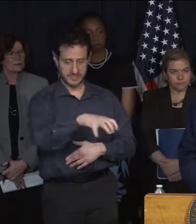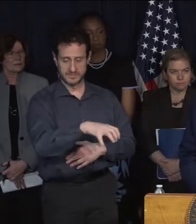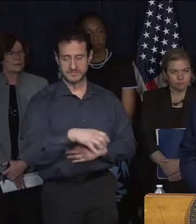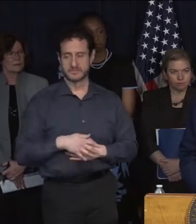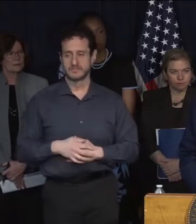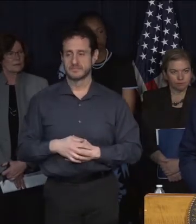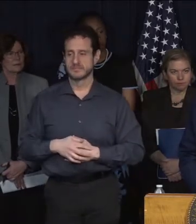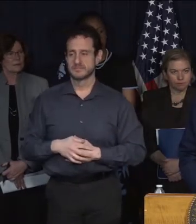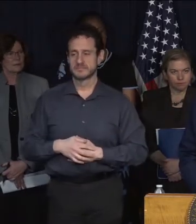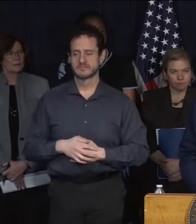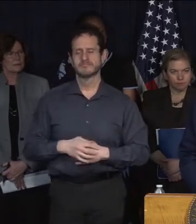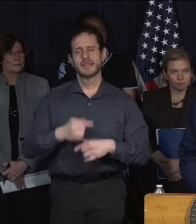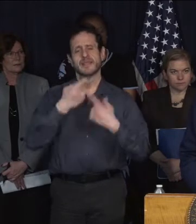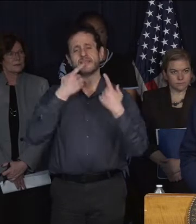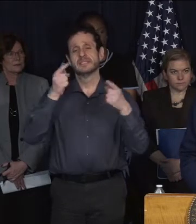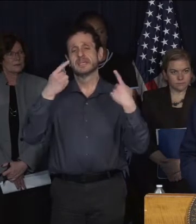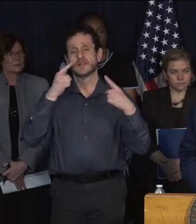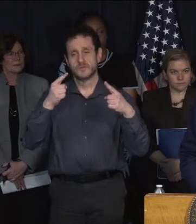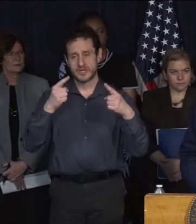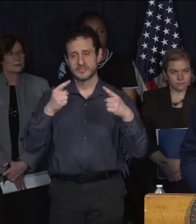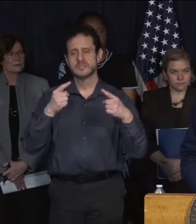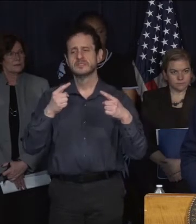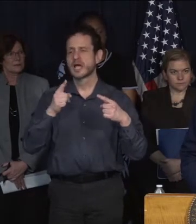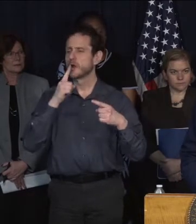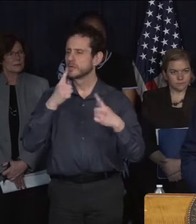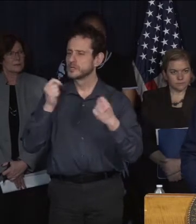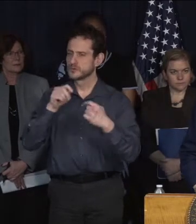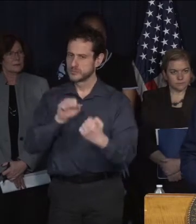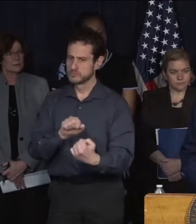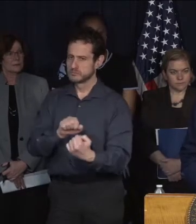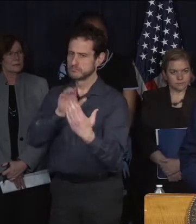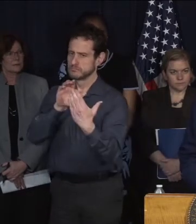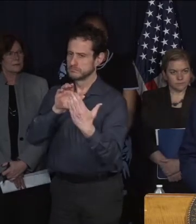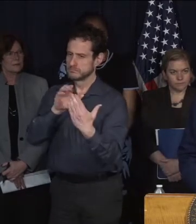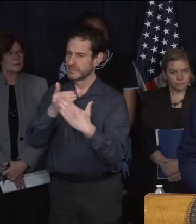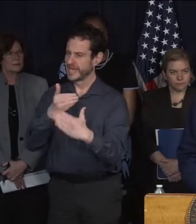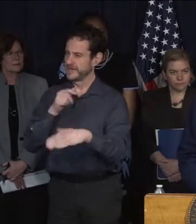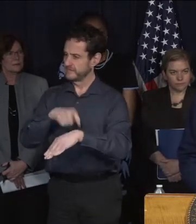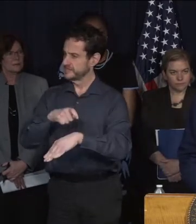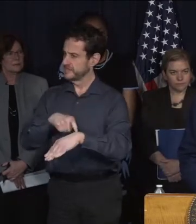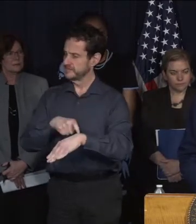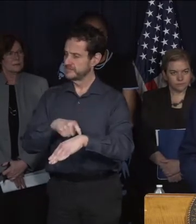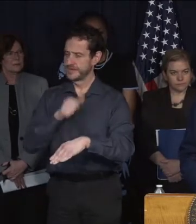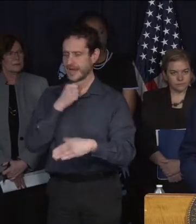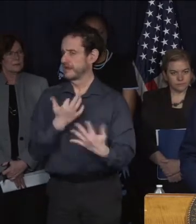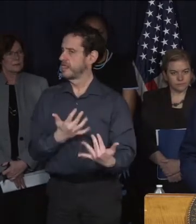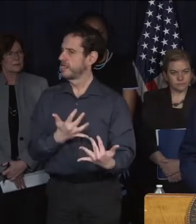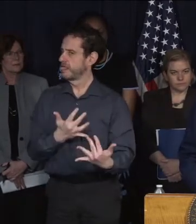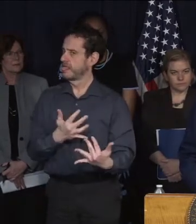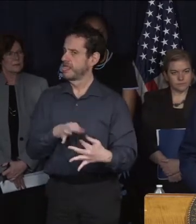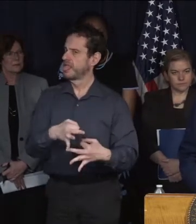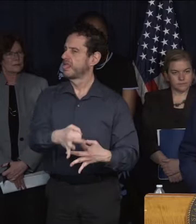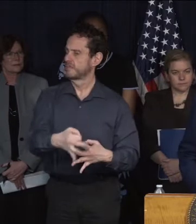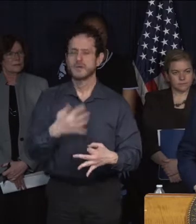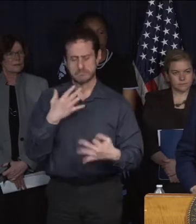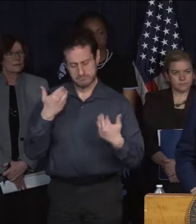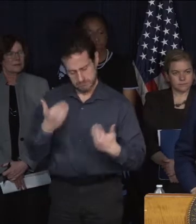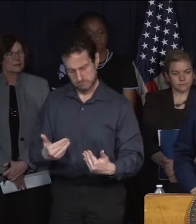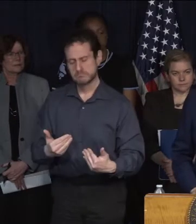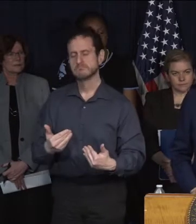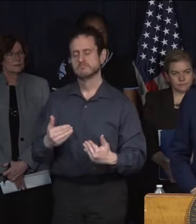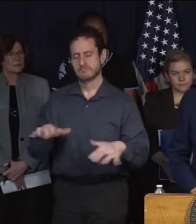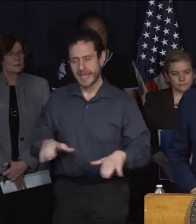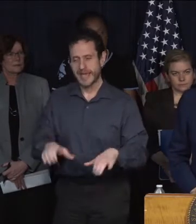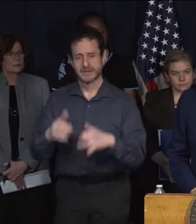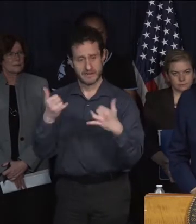These declarations are proactive. We will position the county and our municipal and state partners to ensure that